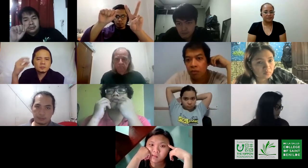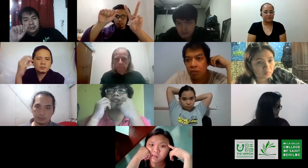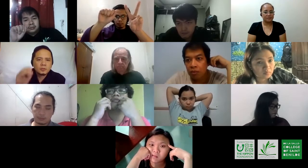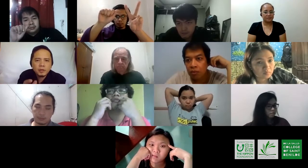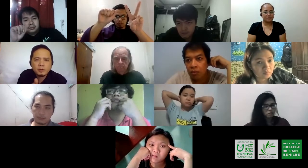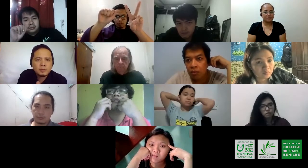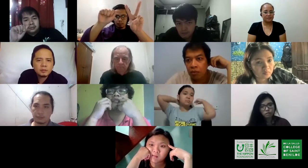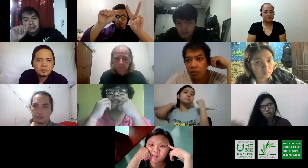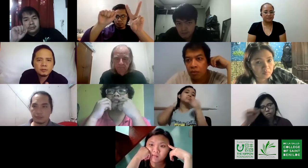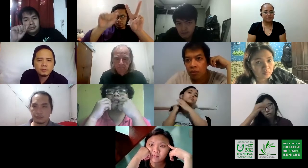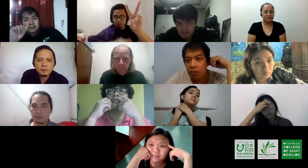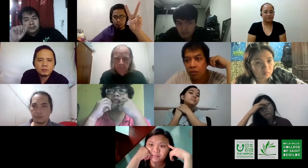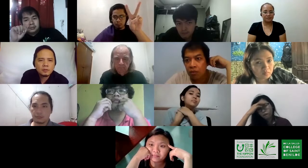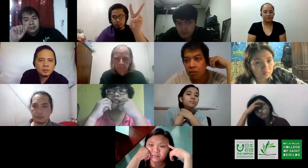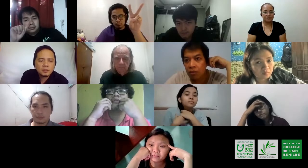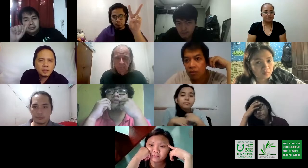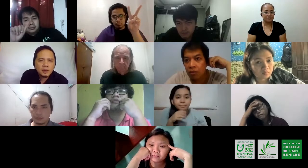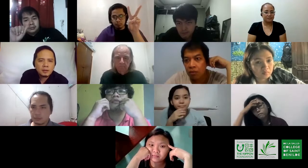Sorry.